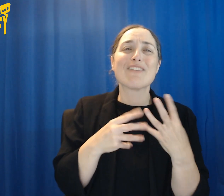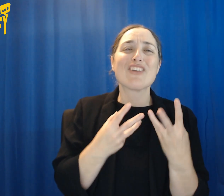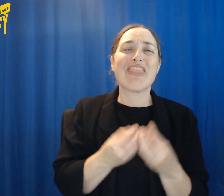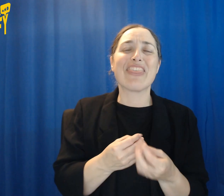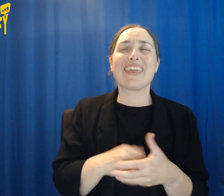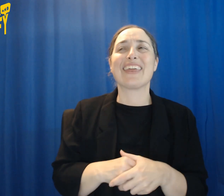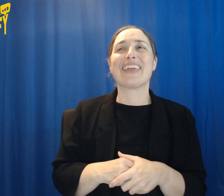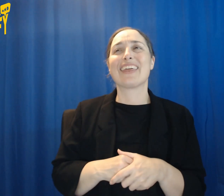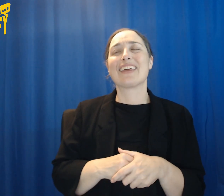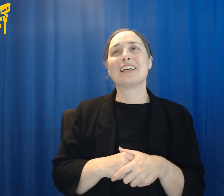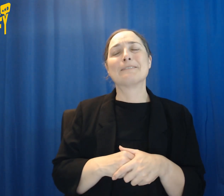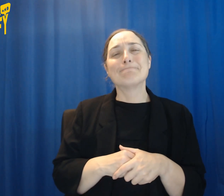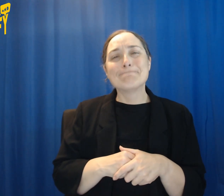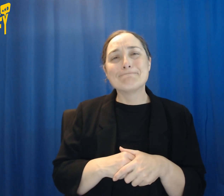think, like, is he actually